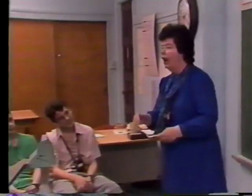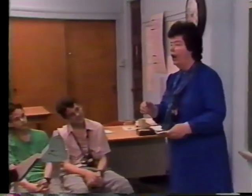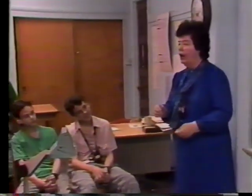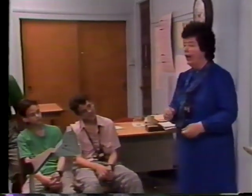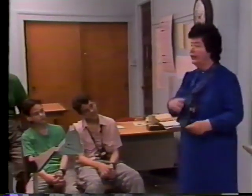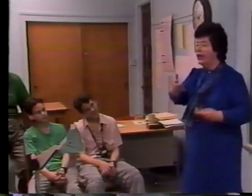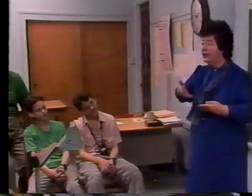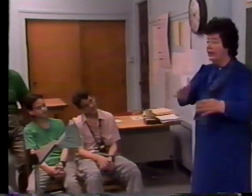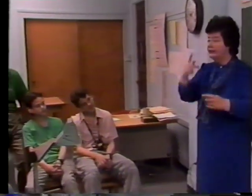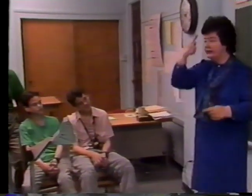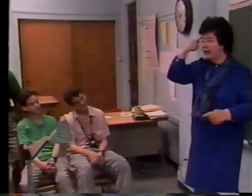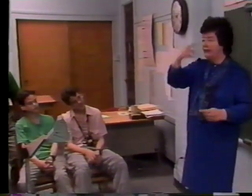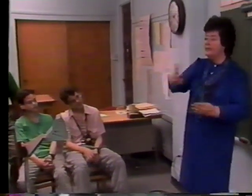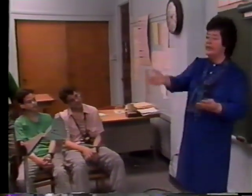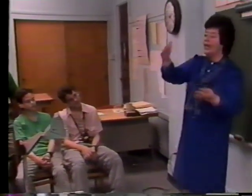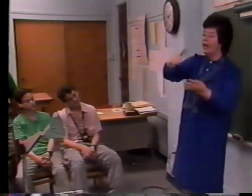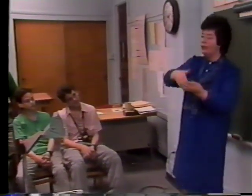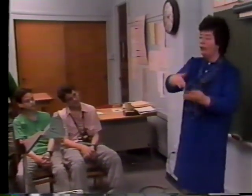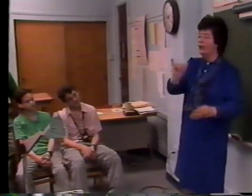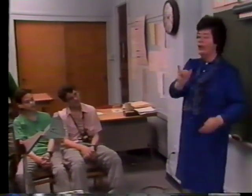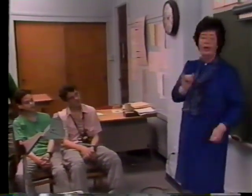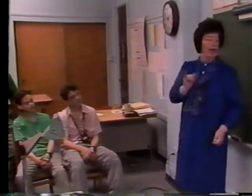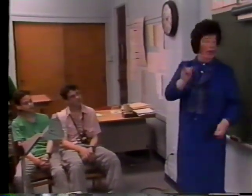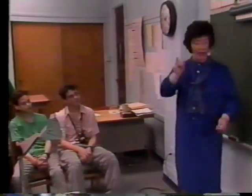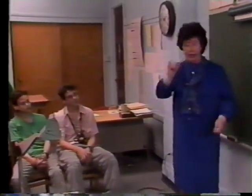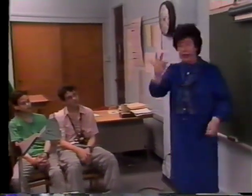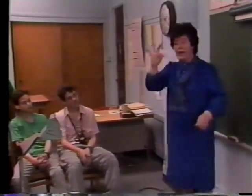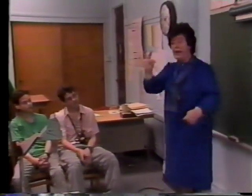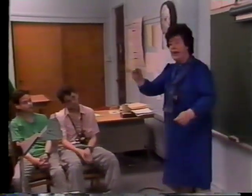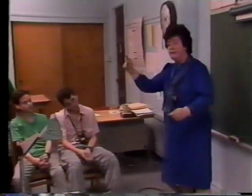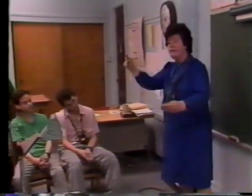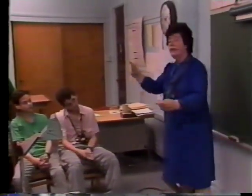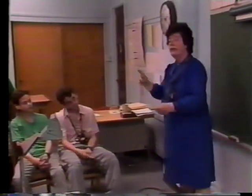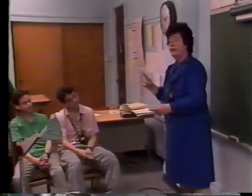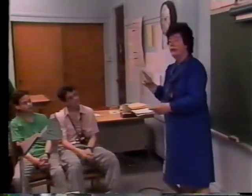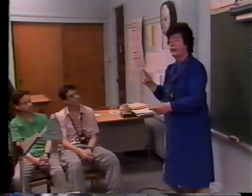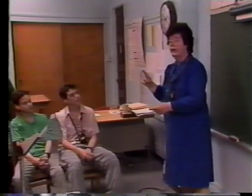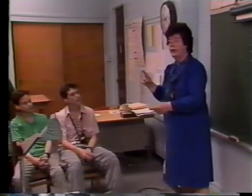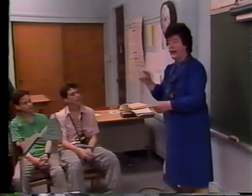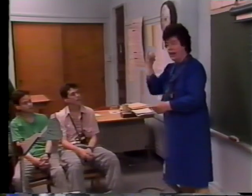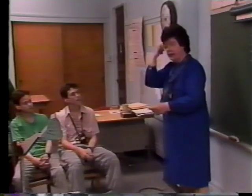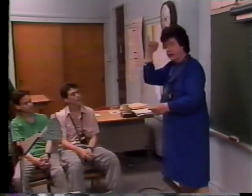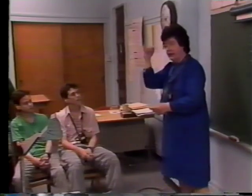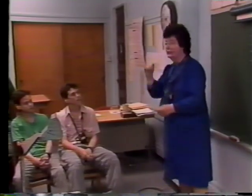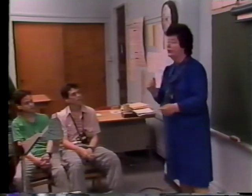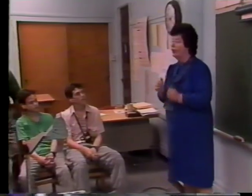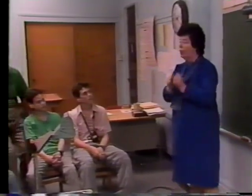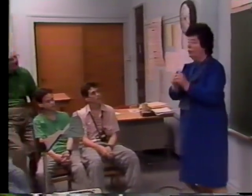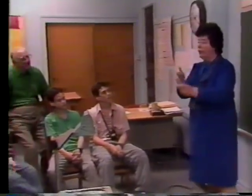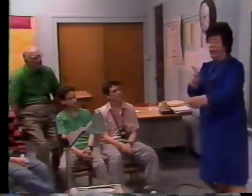All right, let's think of another if idea to go with our